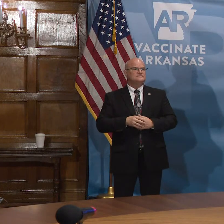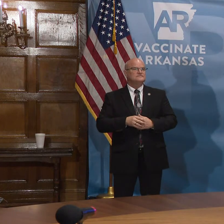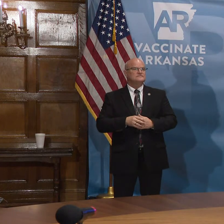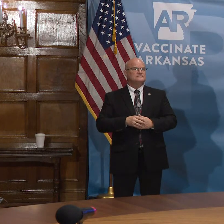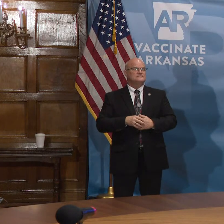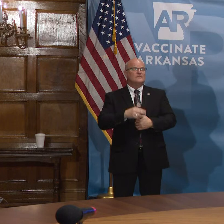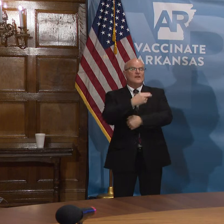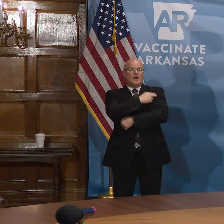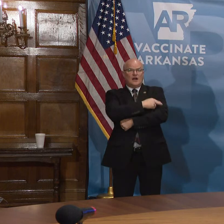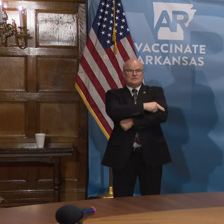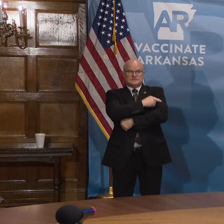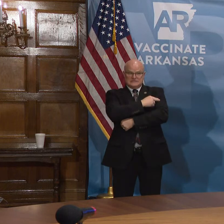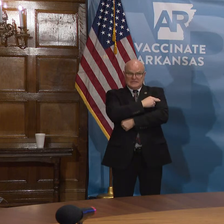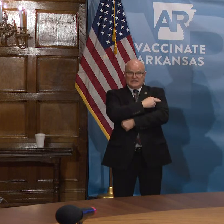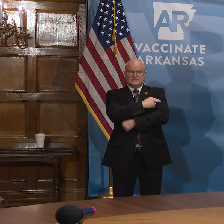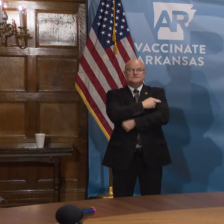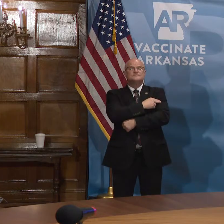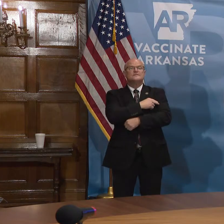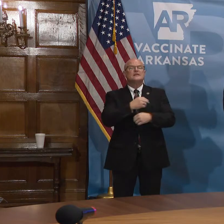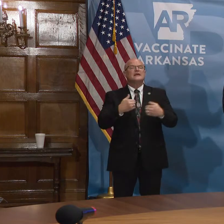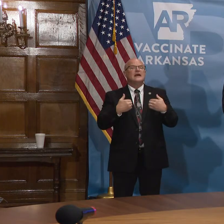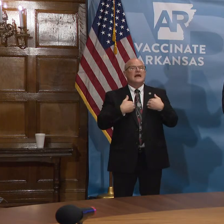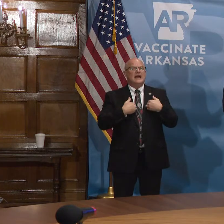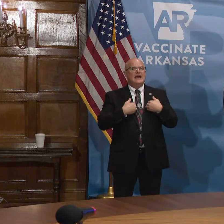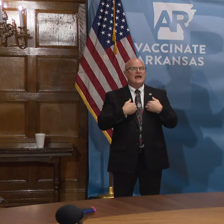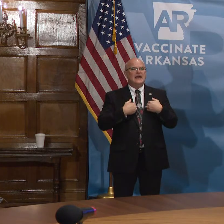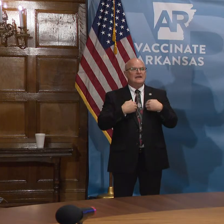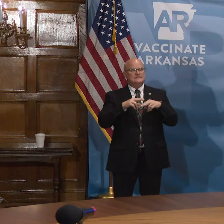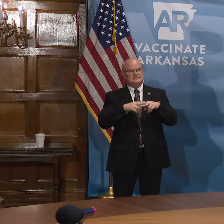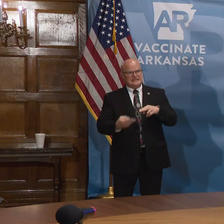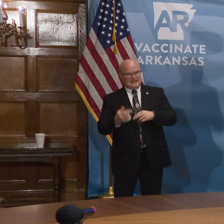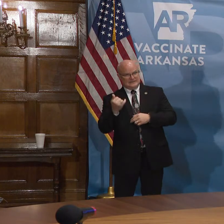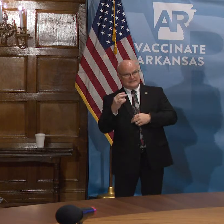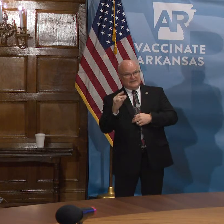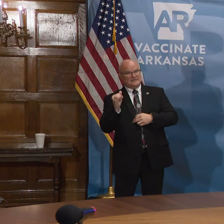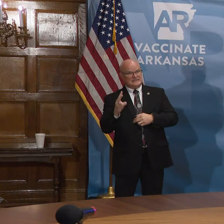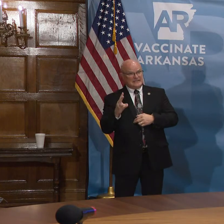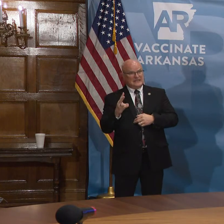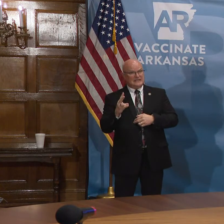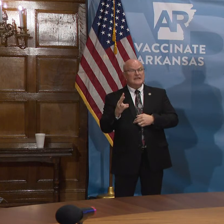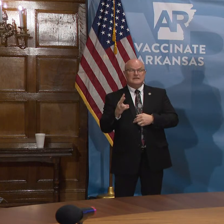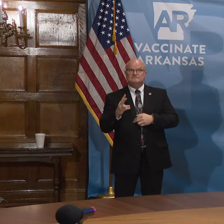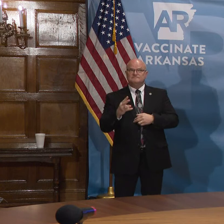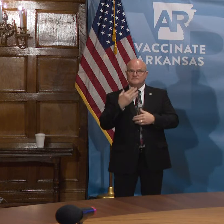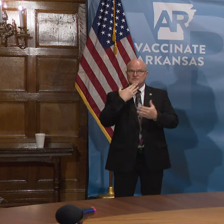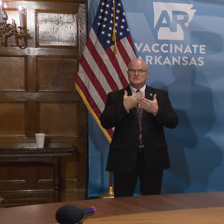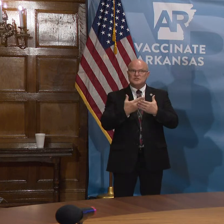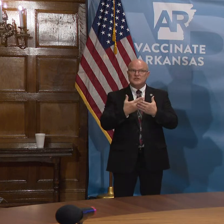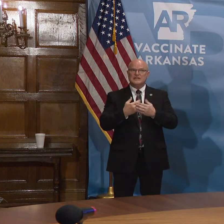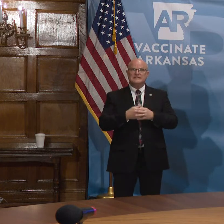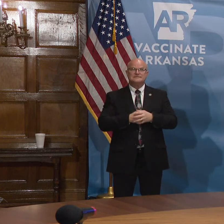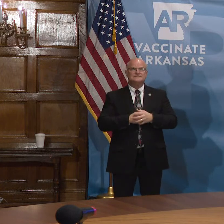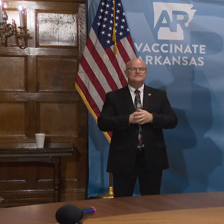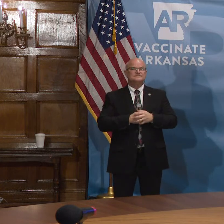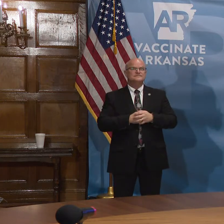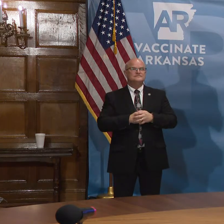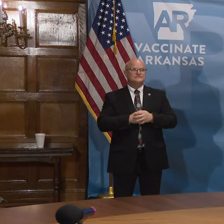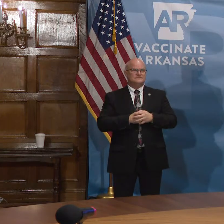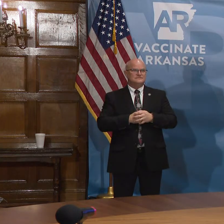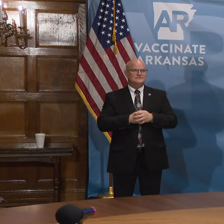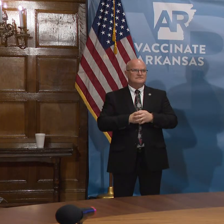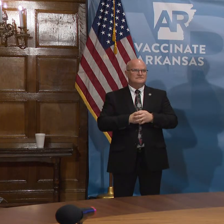On hospitalizations, we are down 17, which is great.